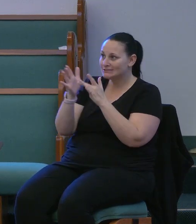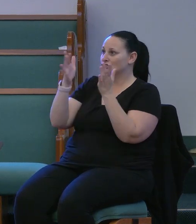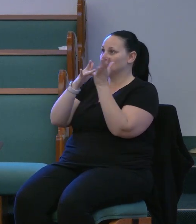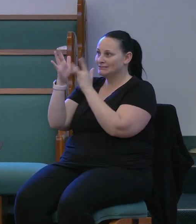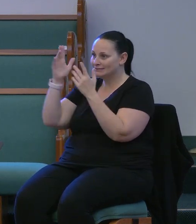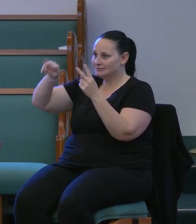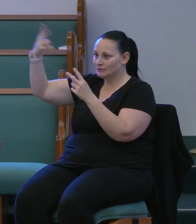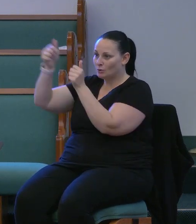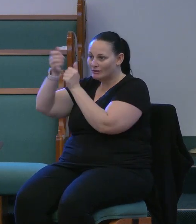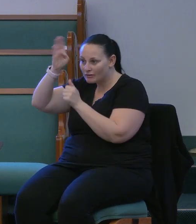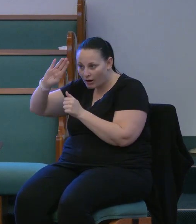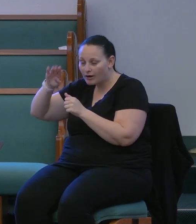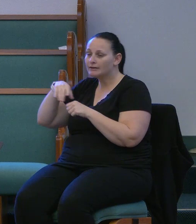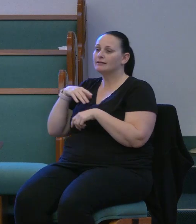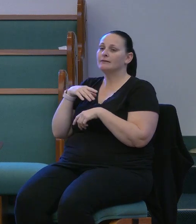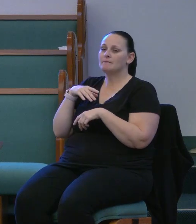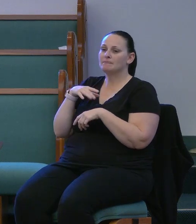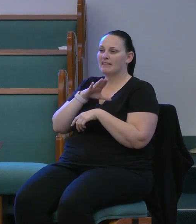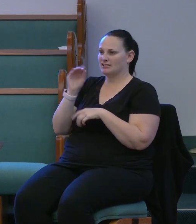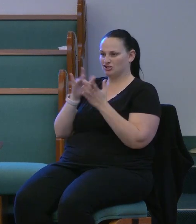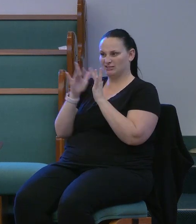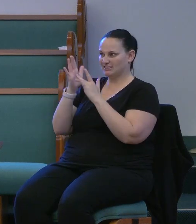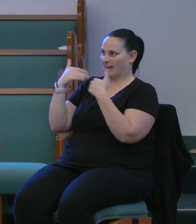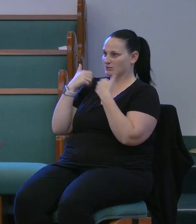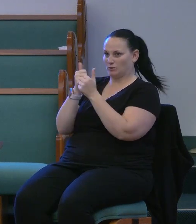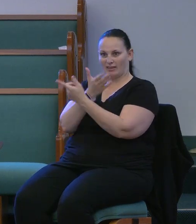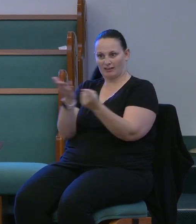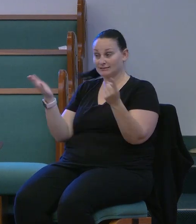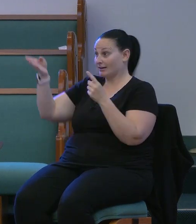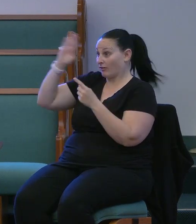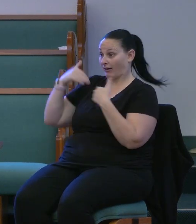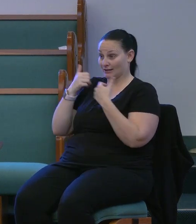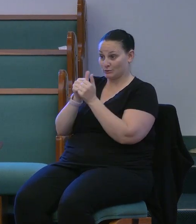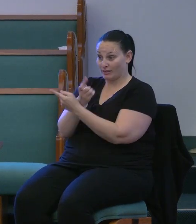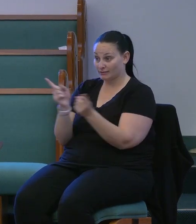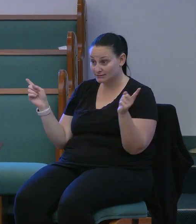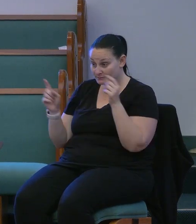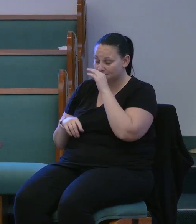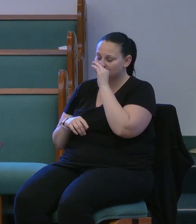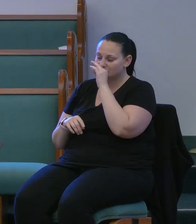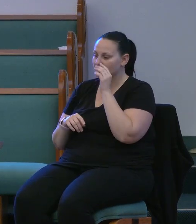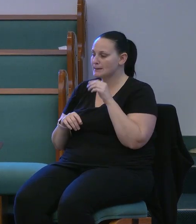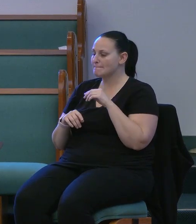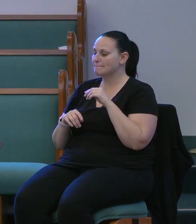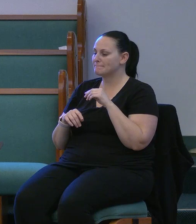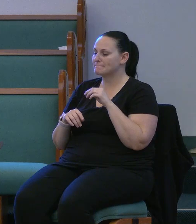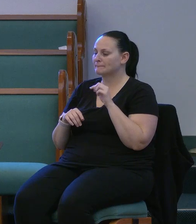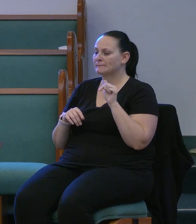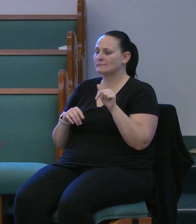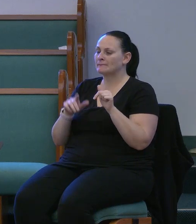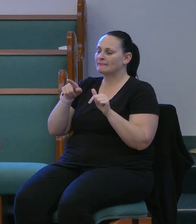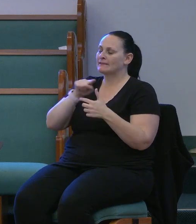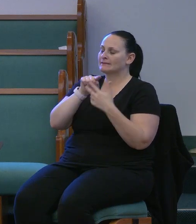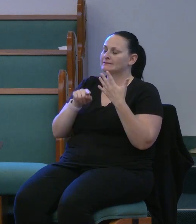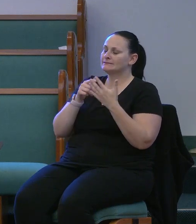God, and as Jesus has with us, and God has with us. And this